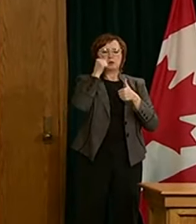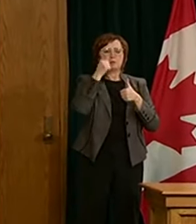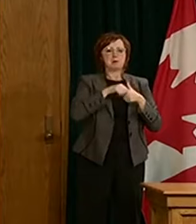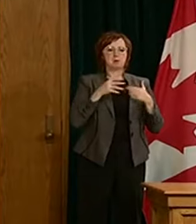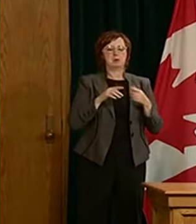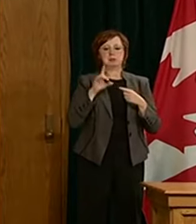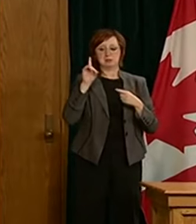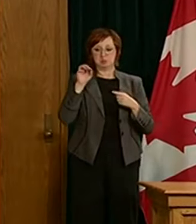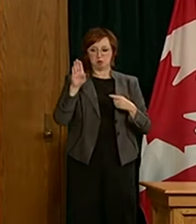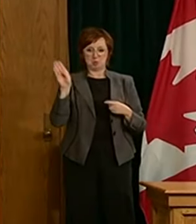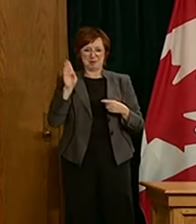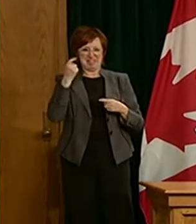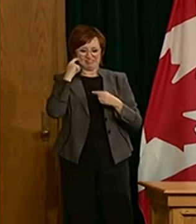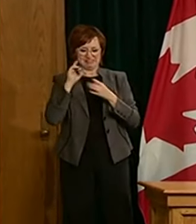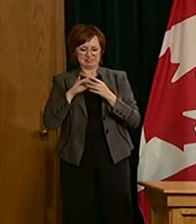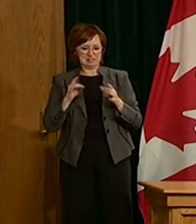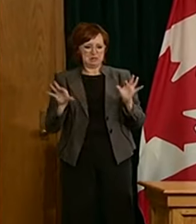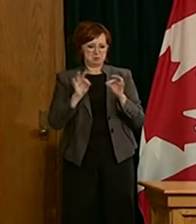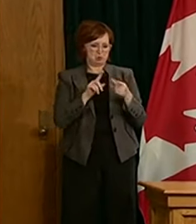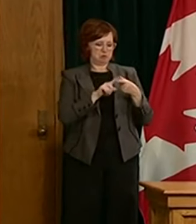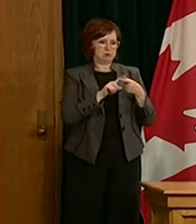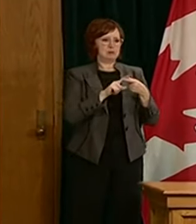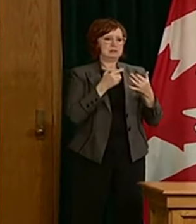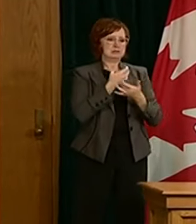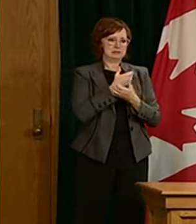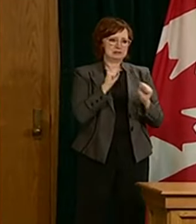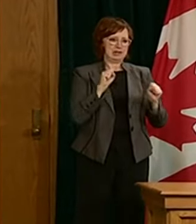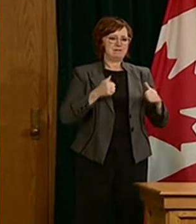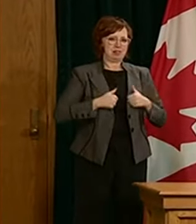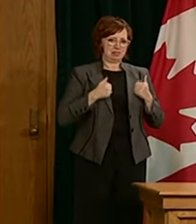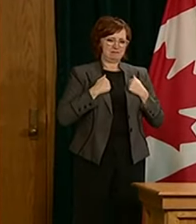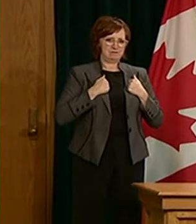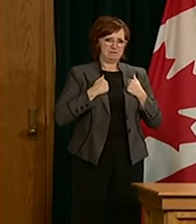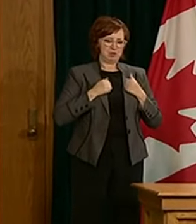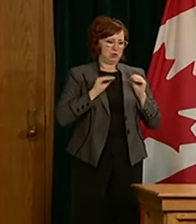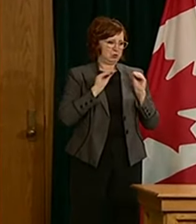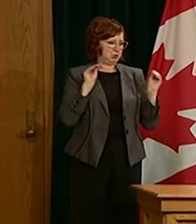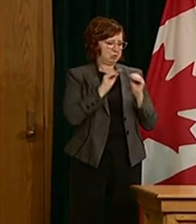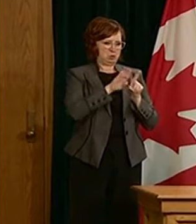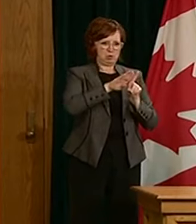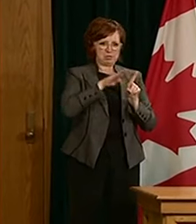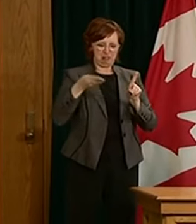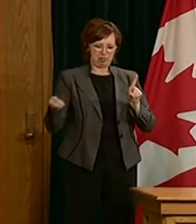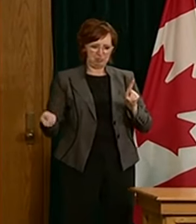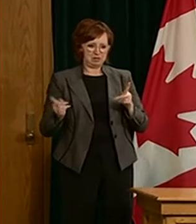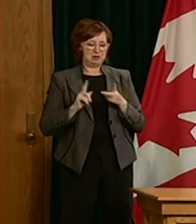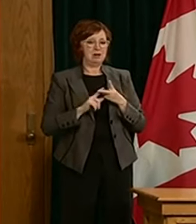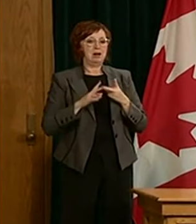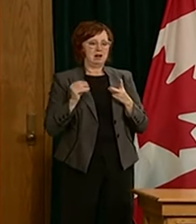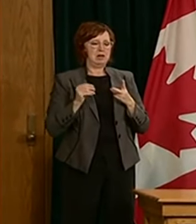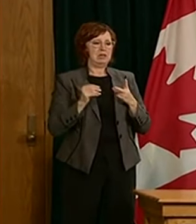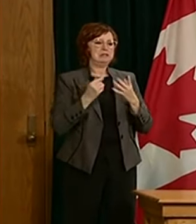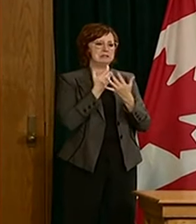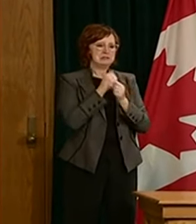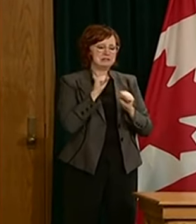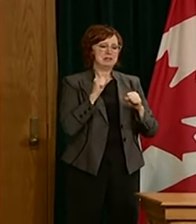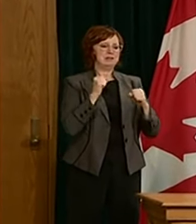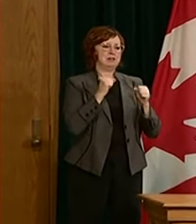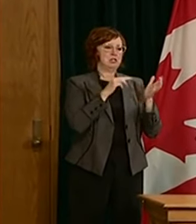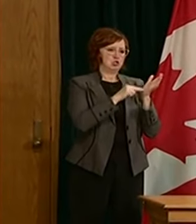most important variable for saving lives and protecting our healthcare workers is your ongoing commitment to the public health